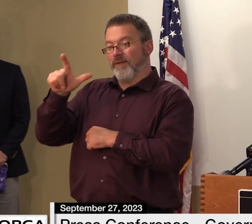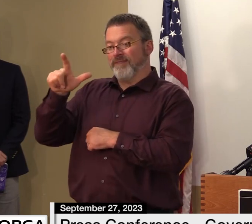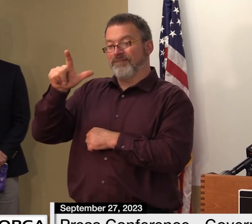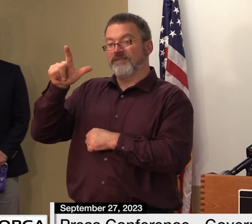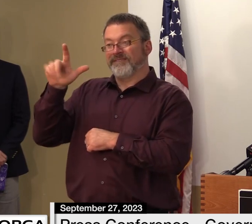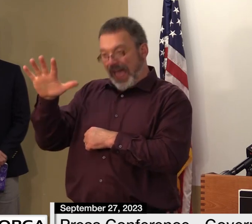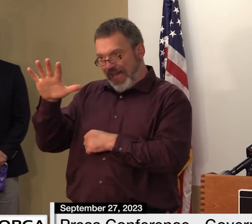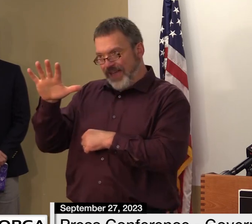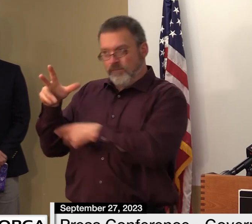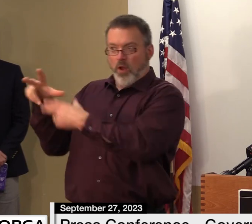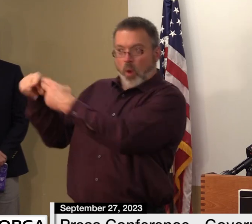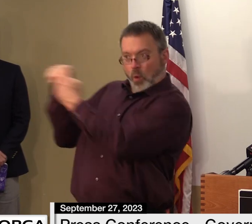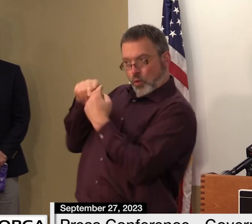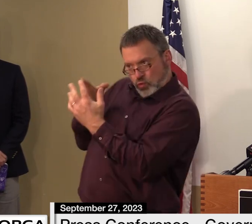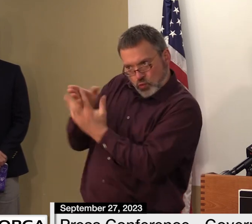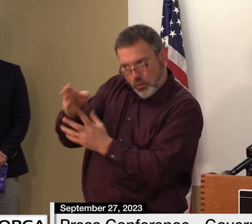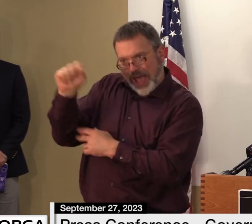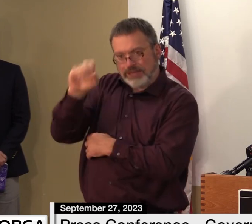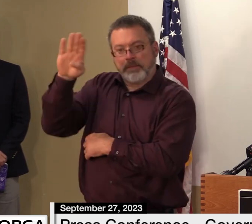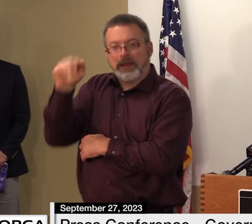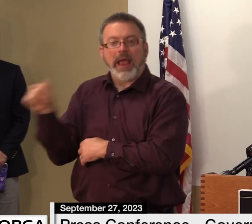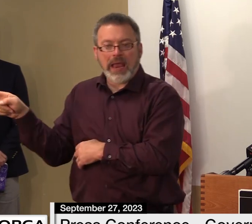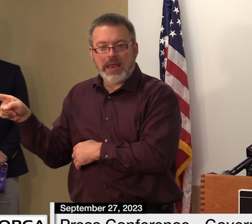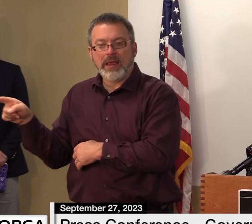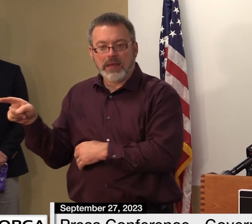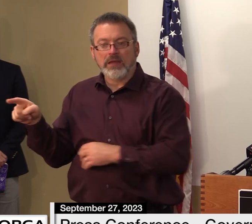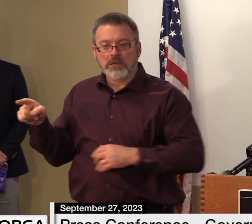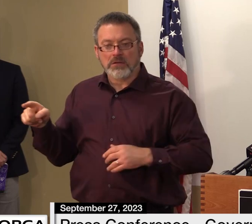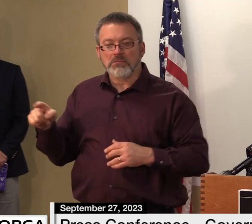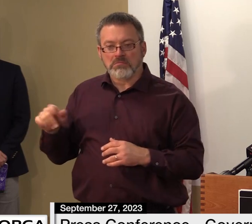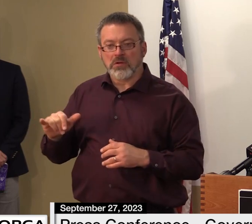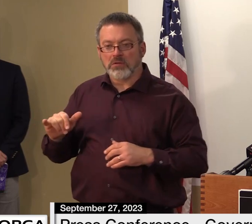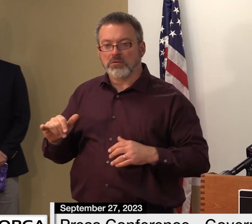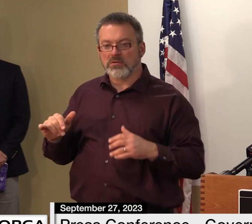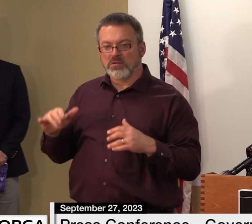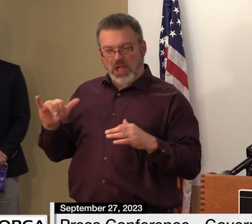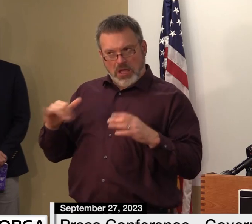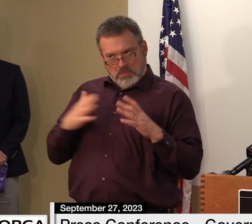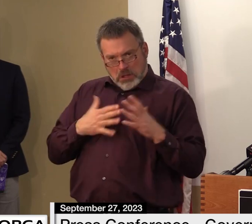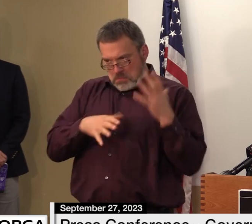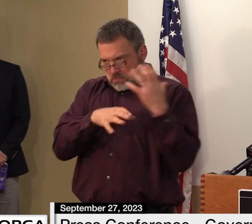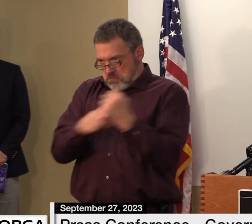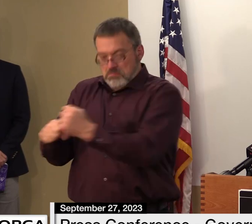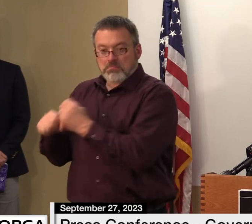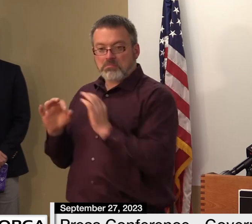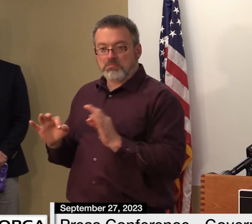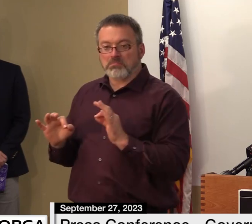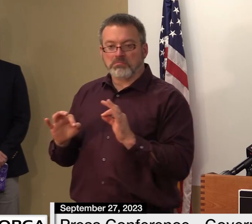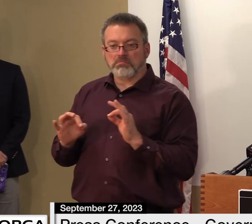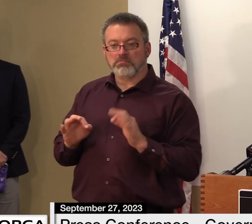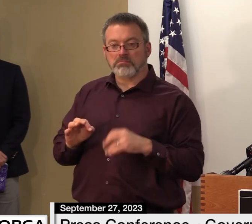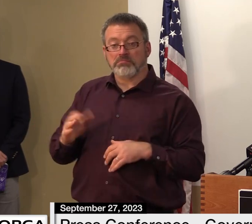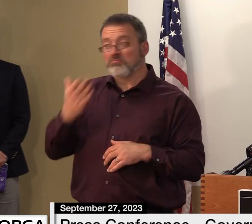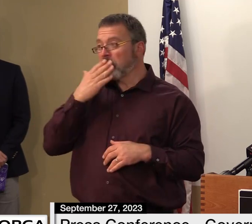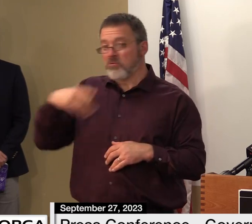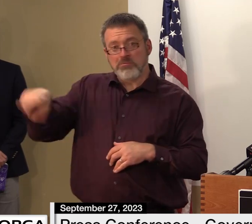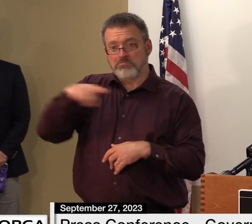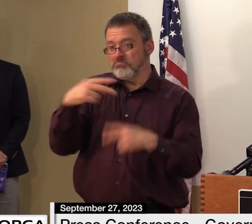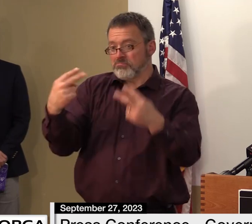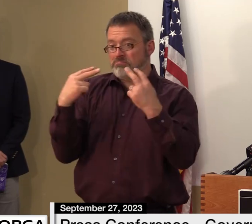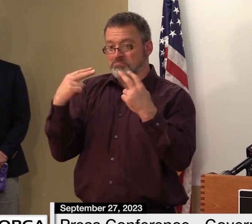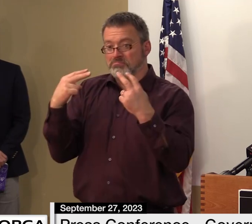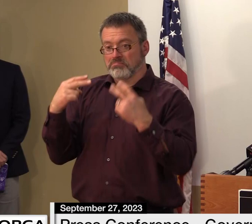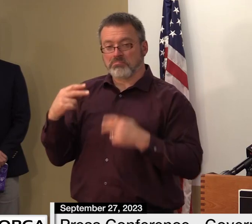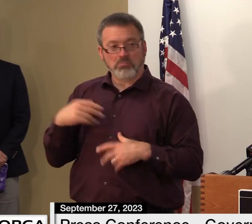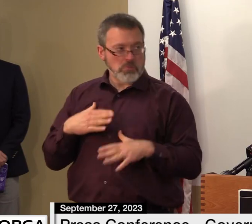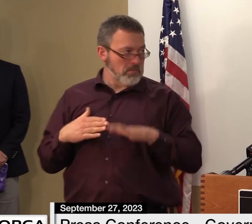that they provided for assistance. So that's a quick recap of where we are at, and I look forward to any questions you may have, and I'll turn it over to